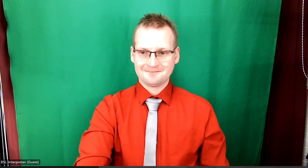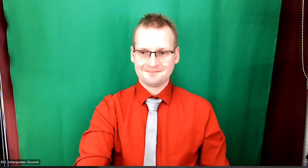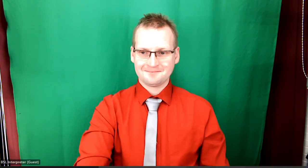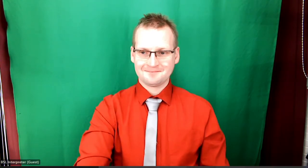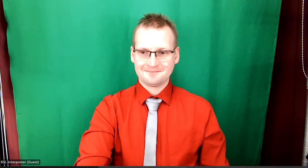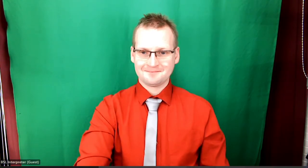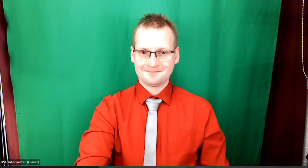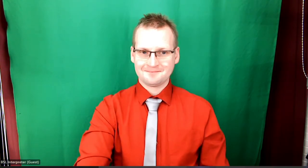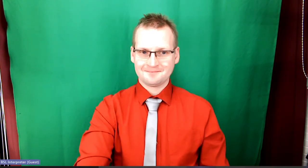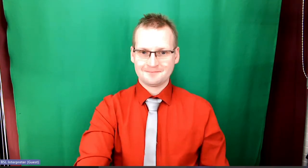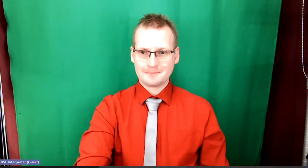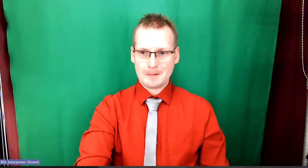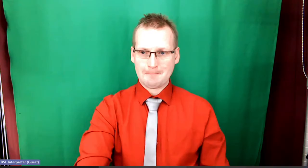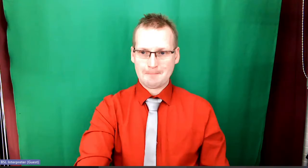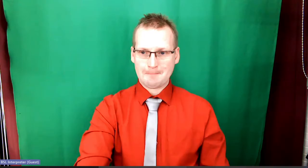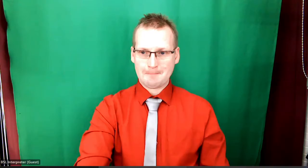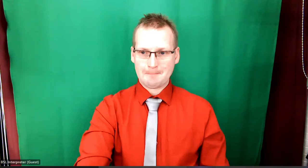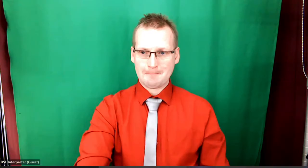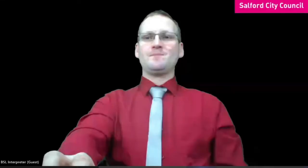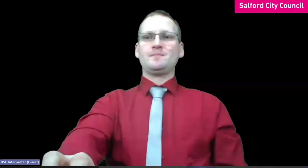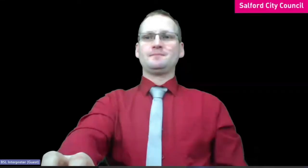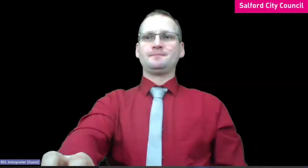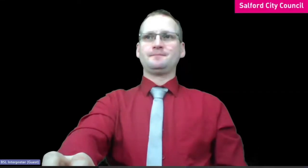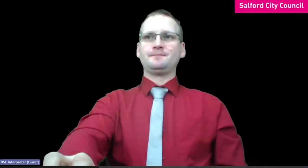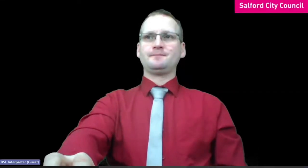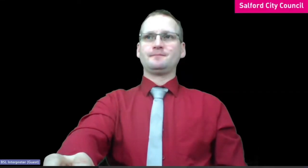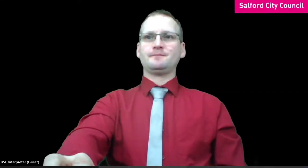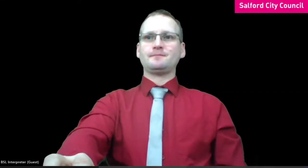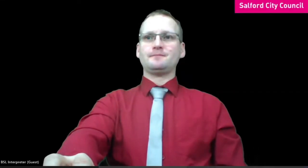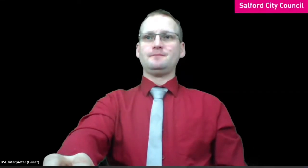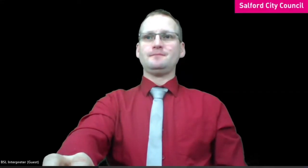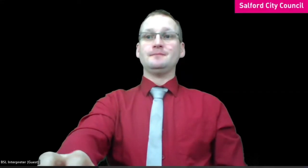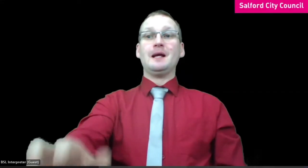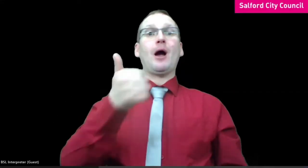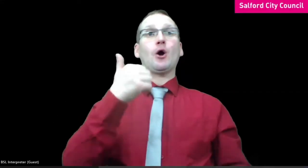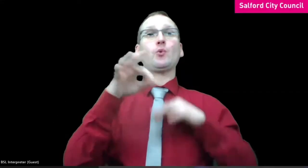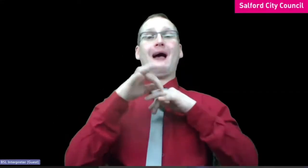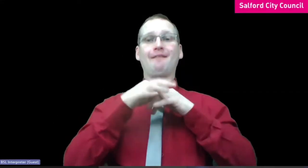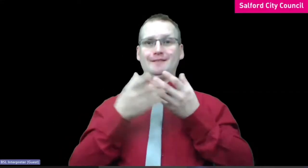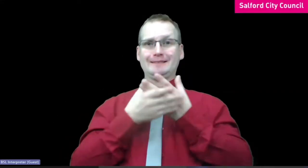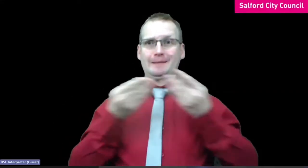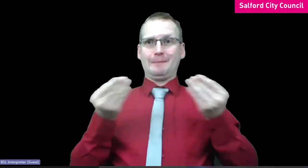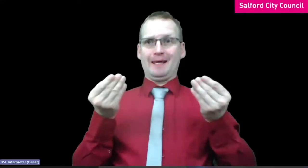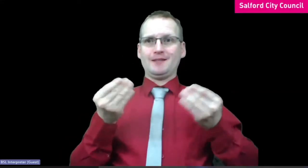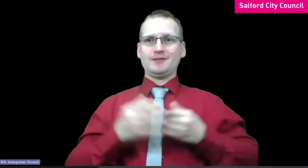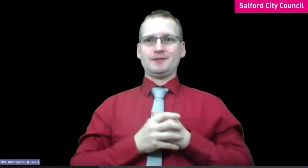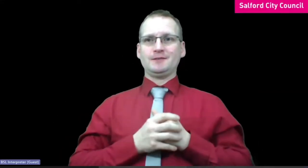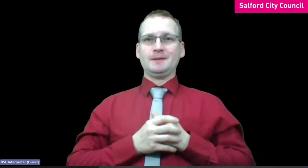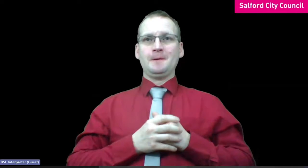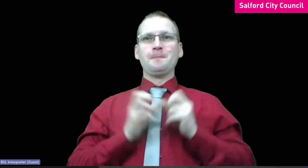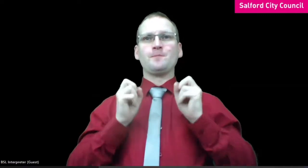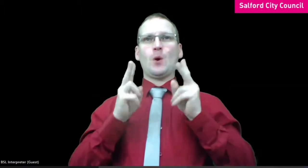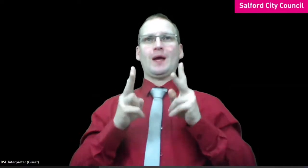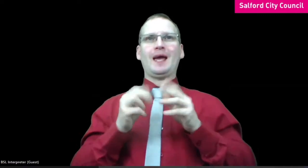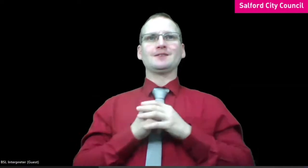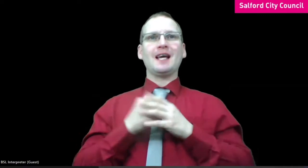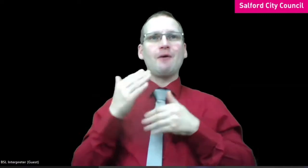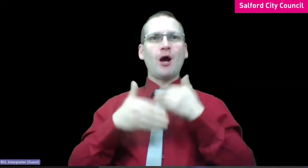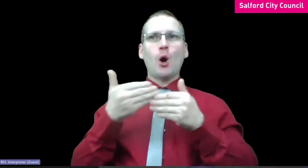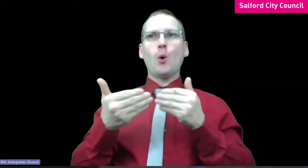Disappeared. I'm here. Just looking at the screen, my good lady wife disappeared into the background there. Okay, so here I go with